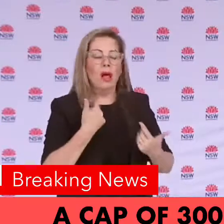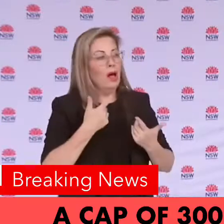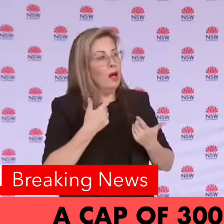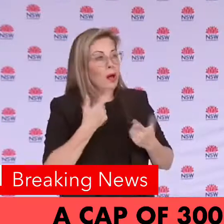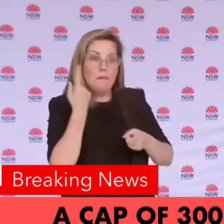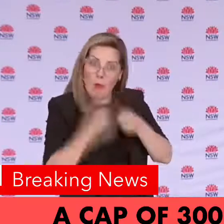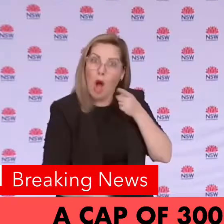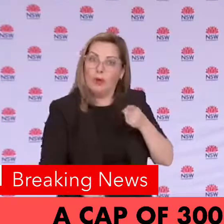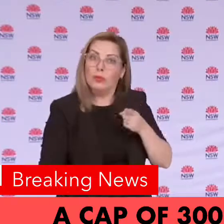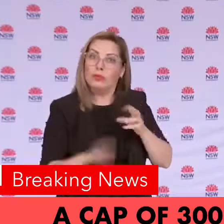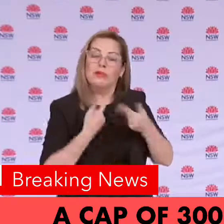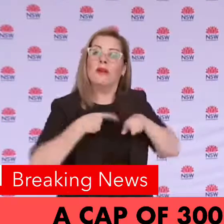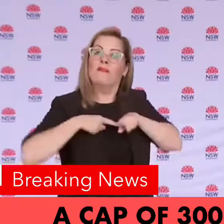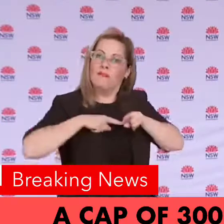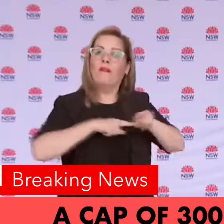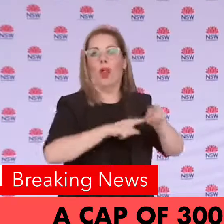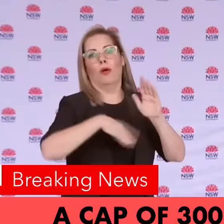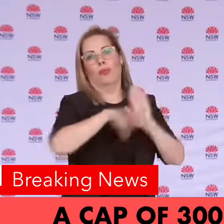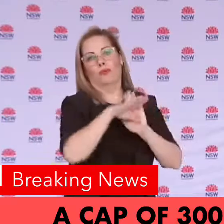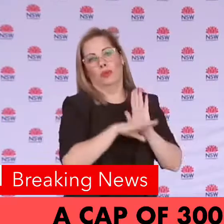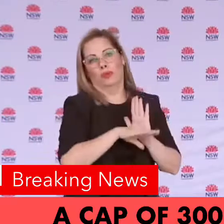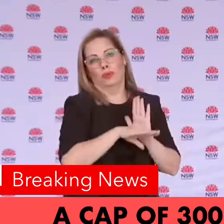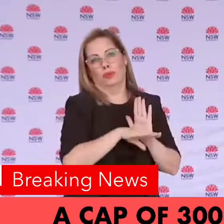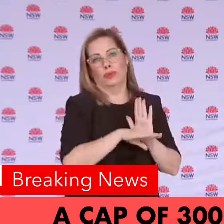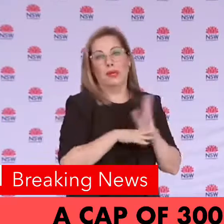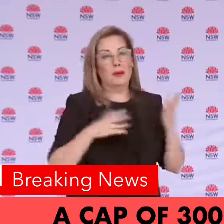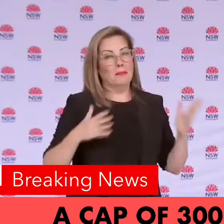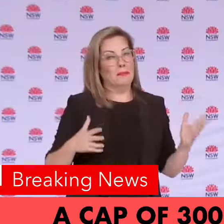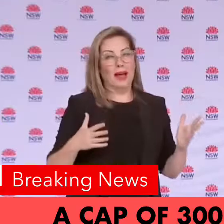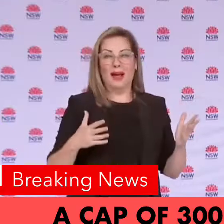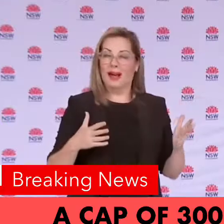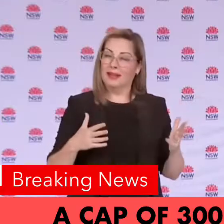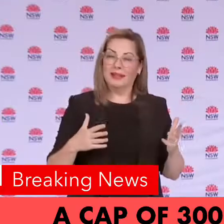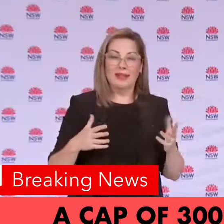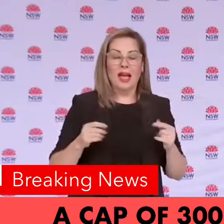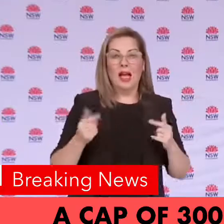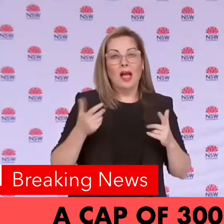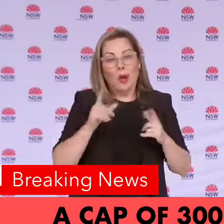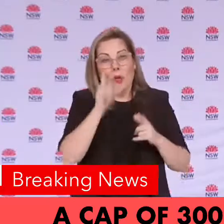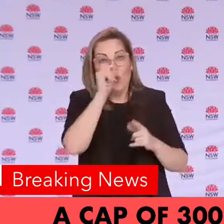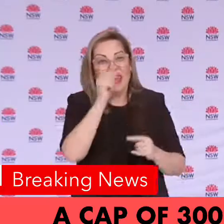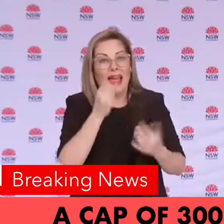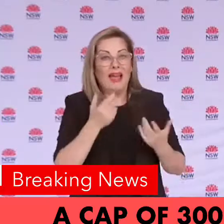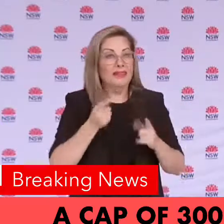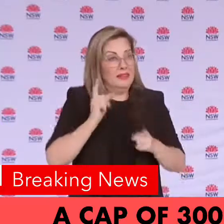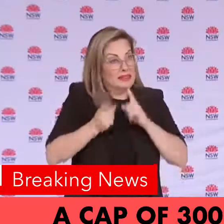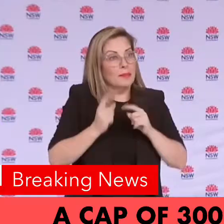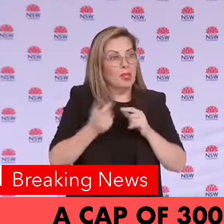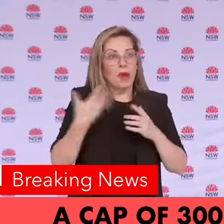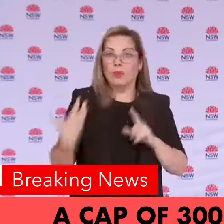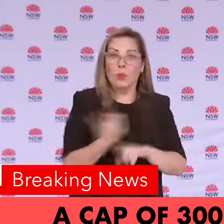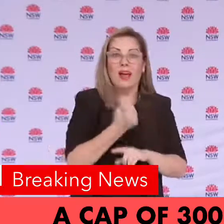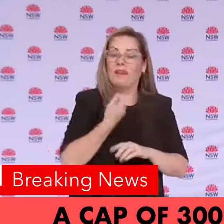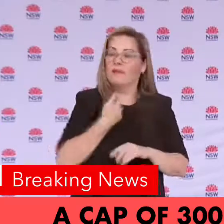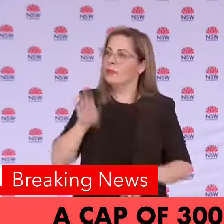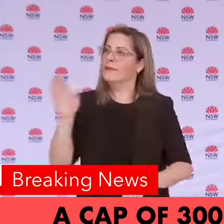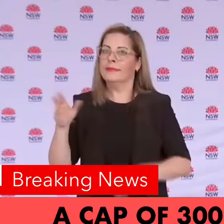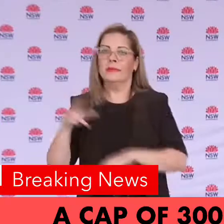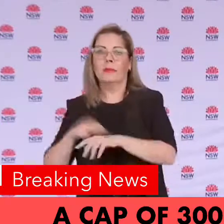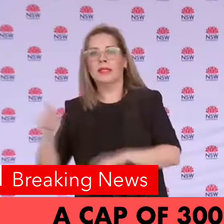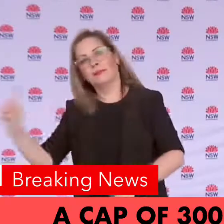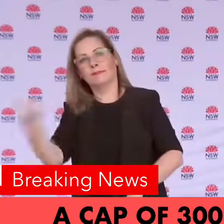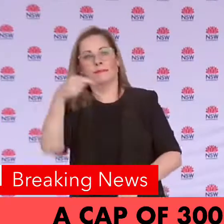but that's not the usual way. The vast majority of people do the right thing. They don't want to be the reason that there is transmission spread into